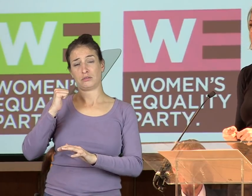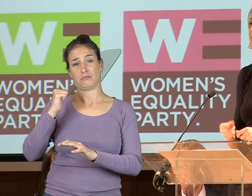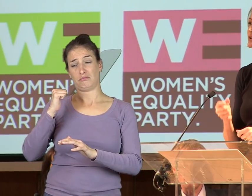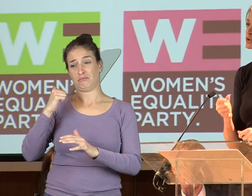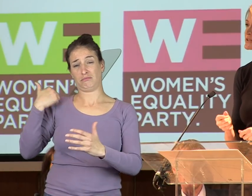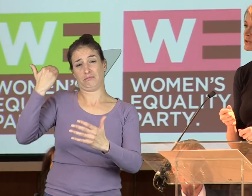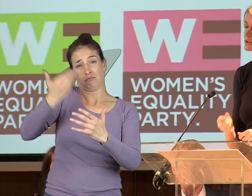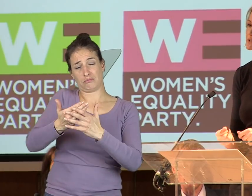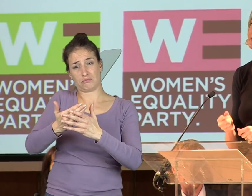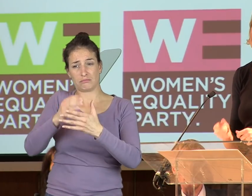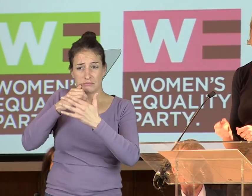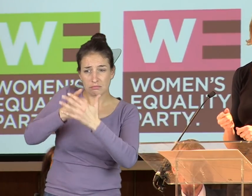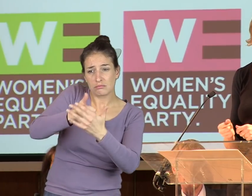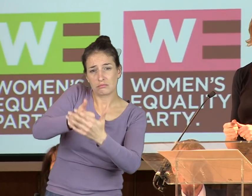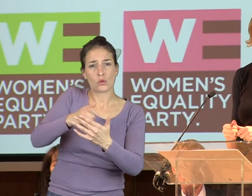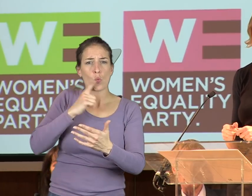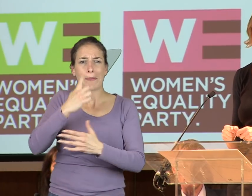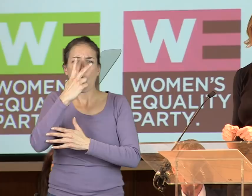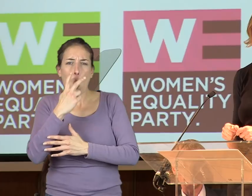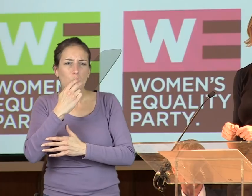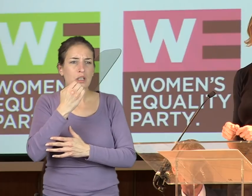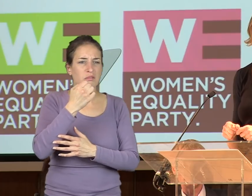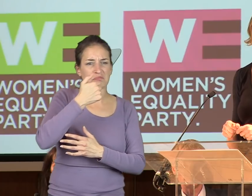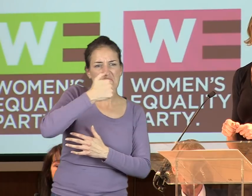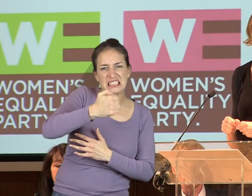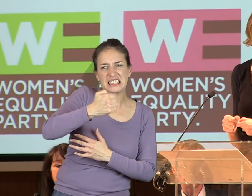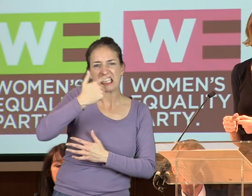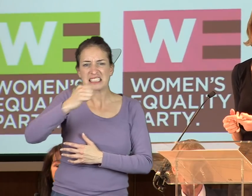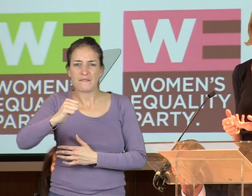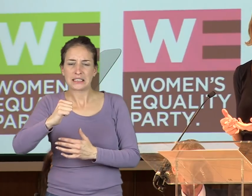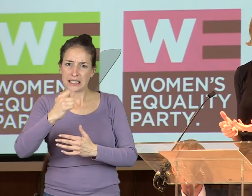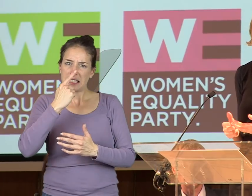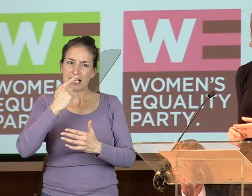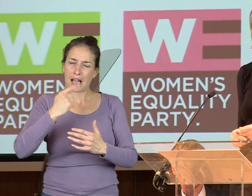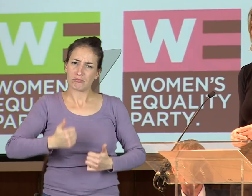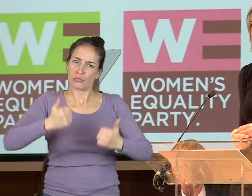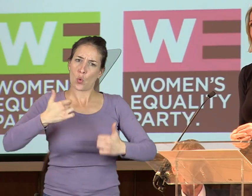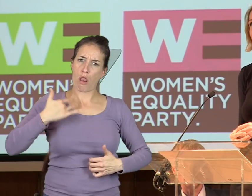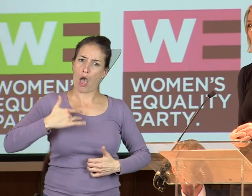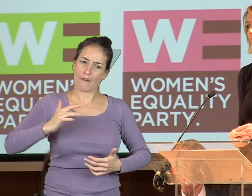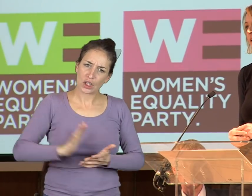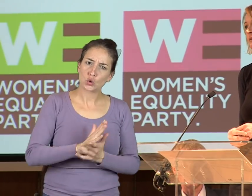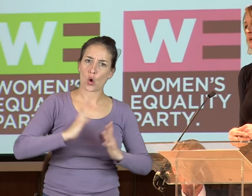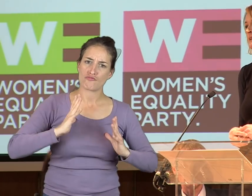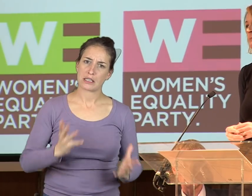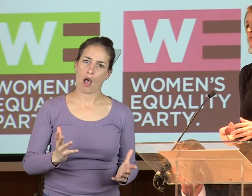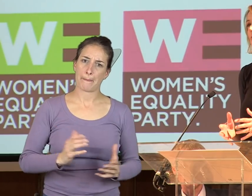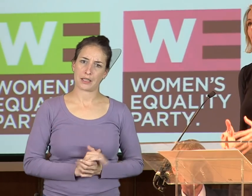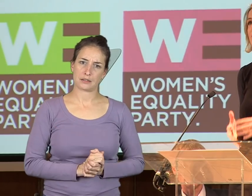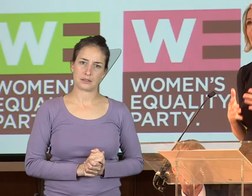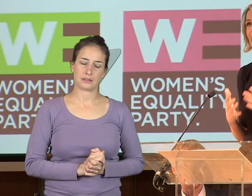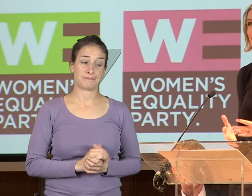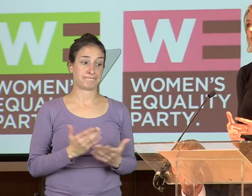enjoyable career and enjoy security in their retirement. Of course, creating a fairer workplace isn't just about equal pay. It's